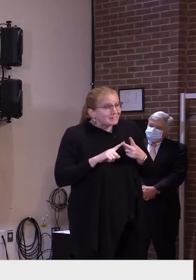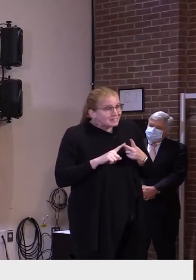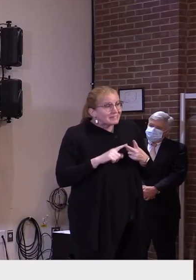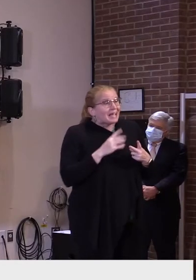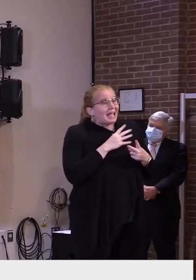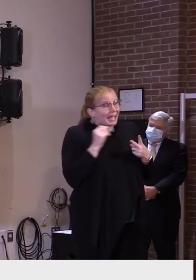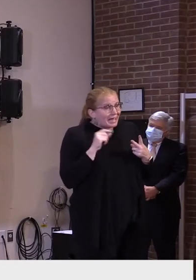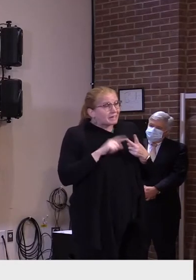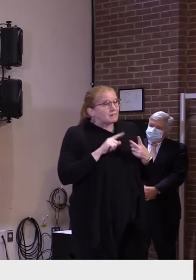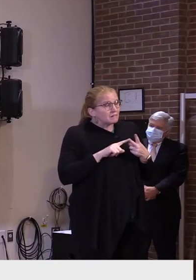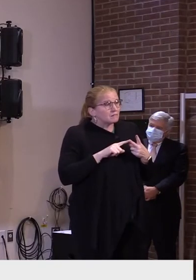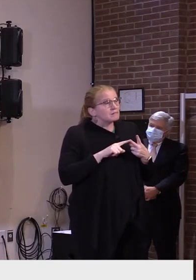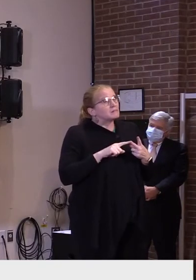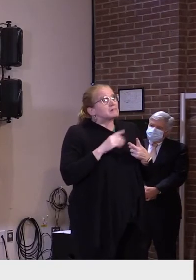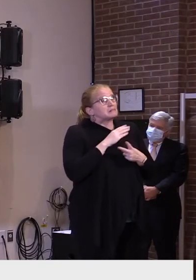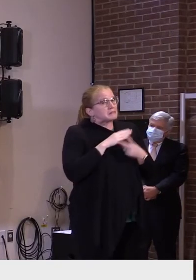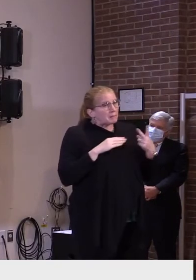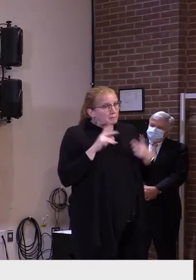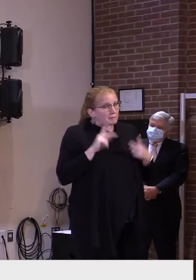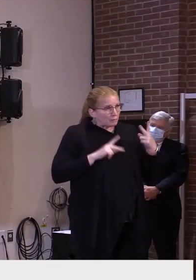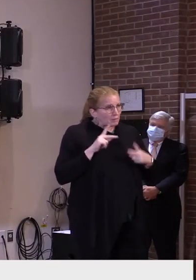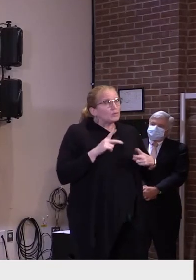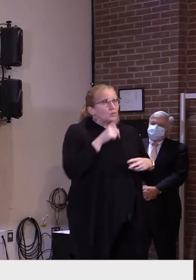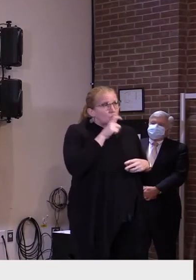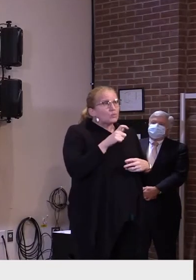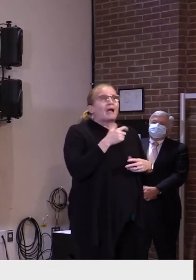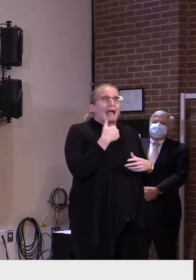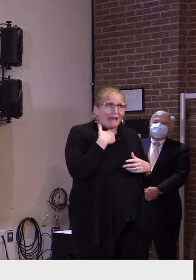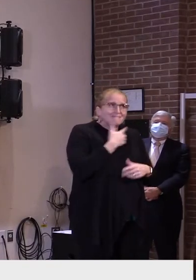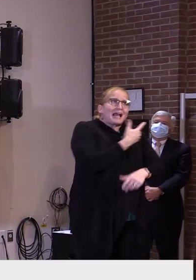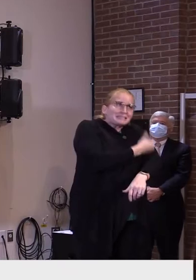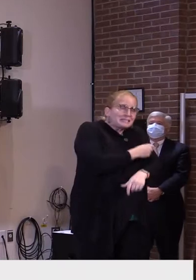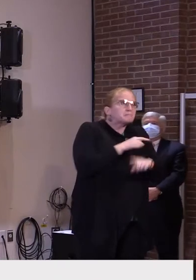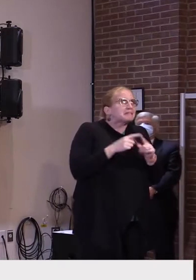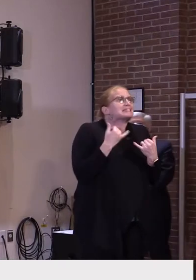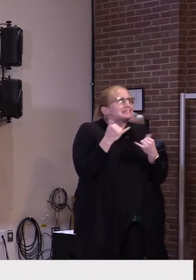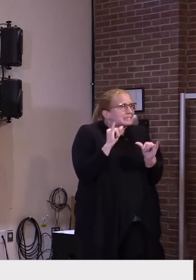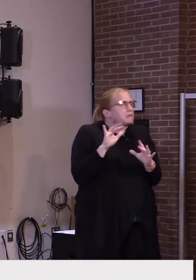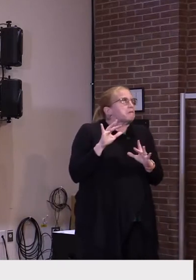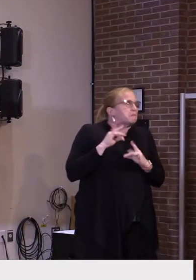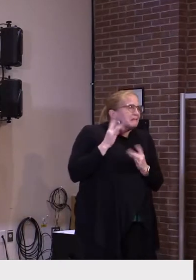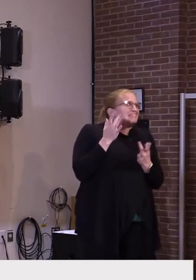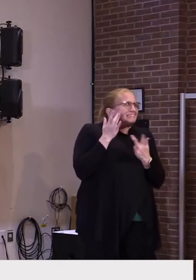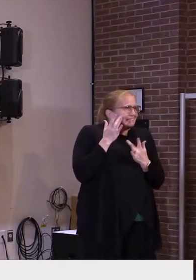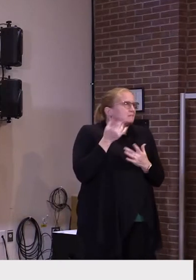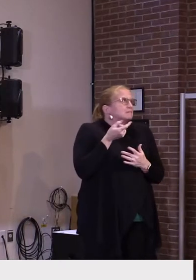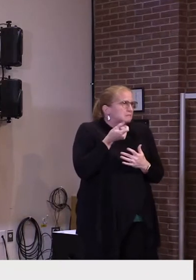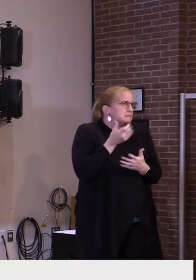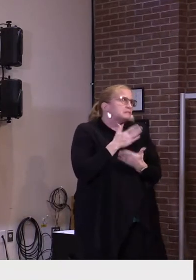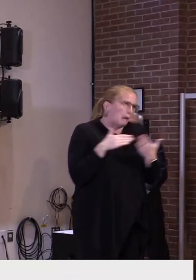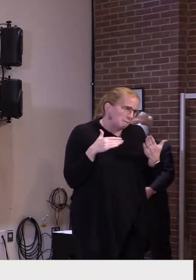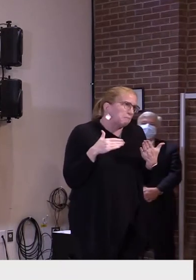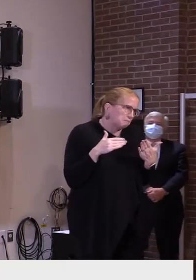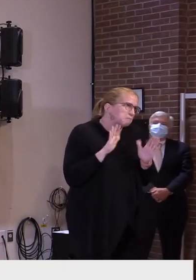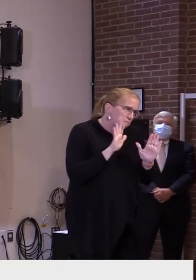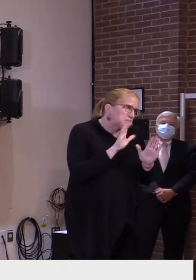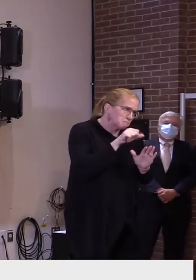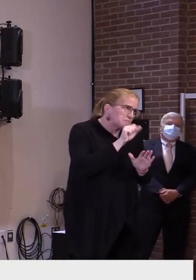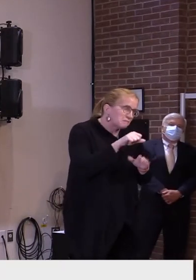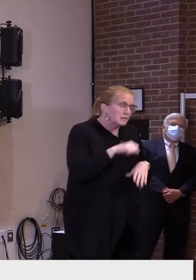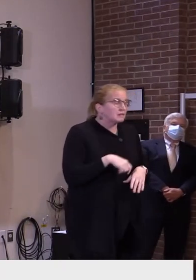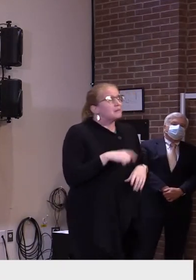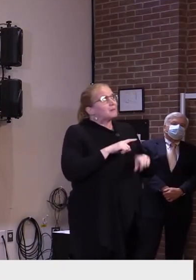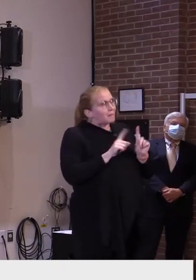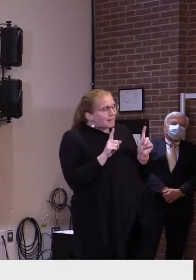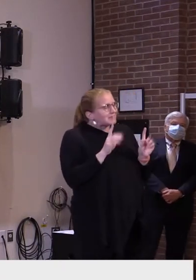the medically right choice to become vaccinated. To those Vermonters, I am only asking that they go about their